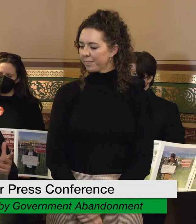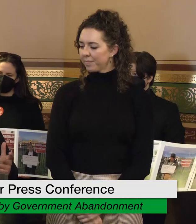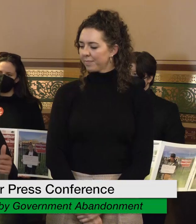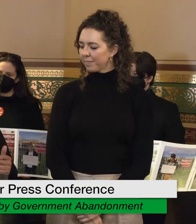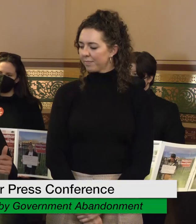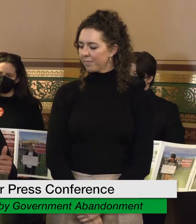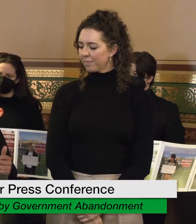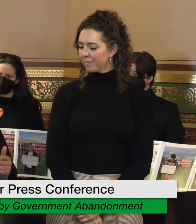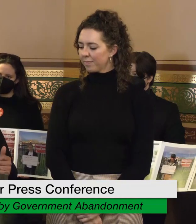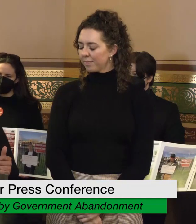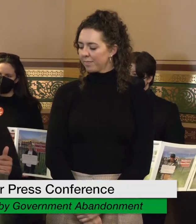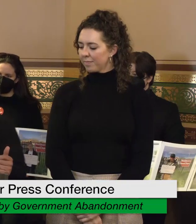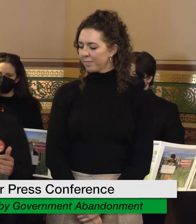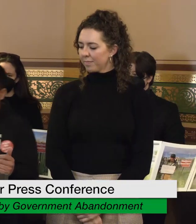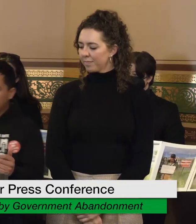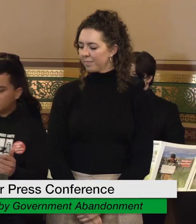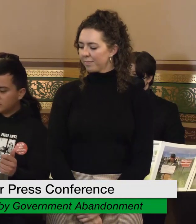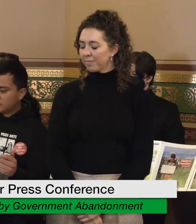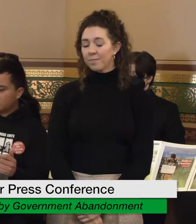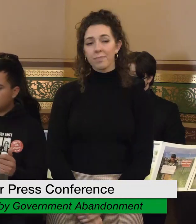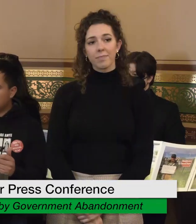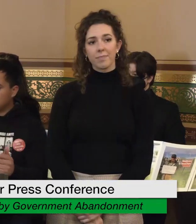y garantizar nuestra dignidad.